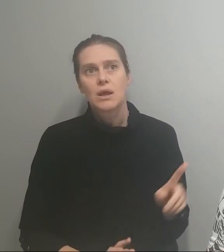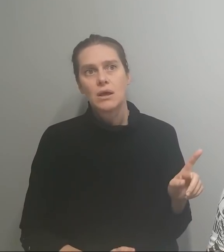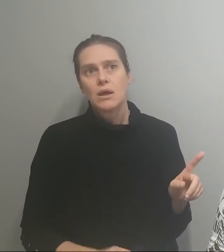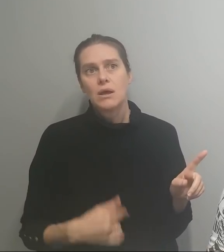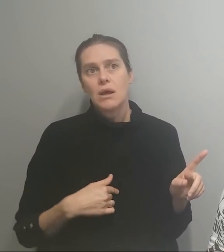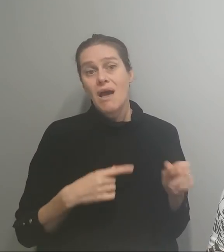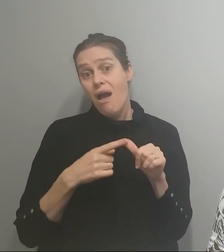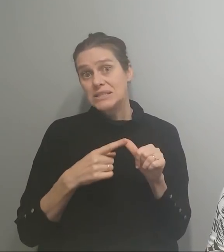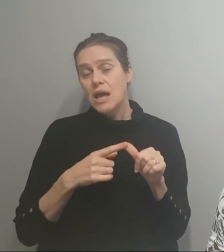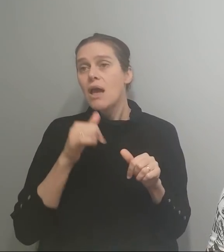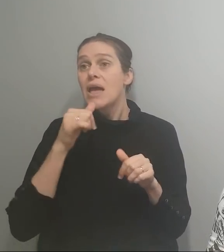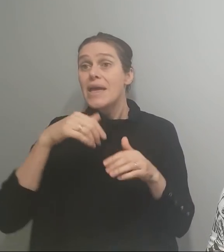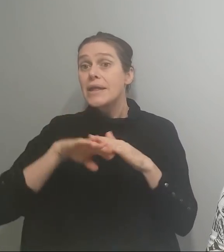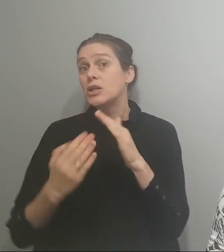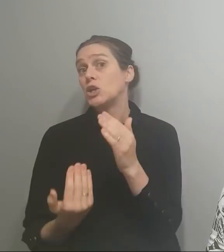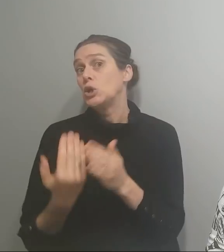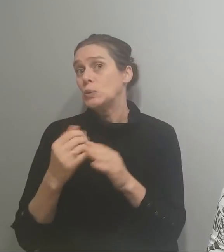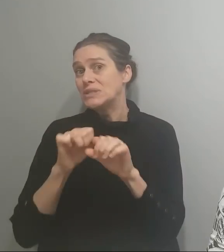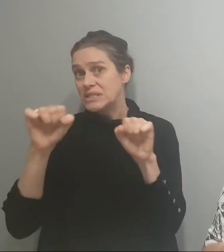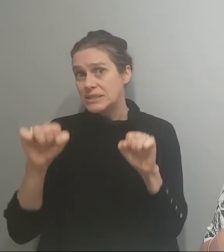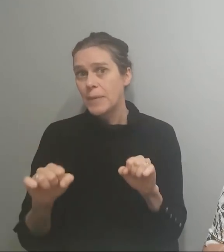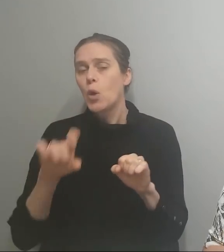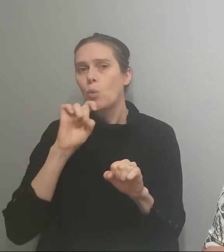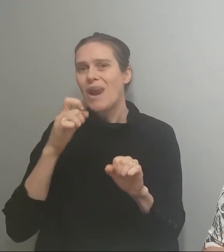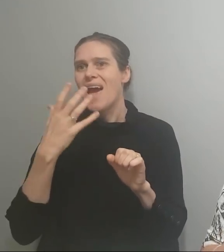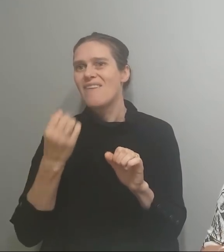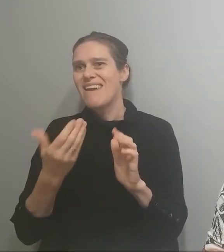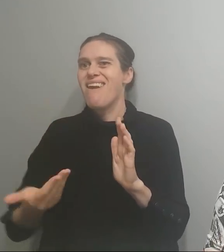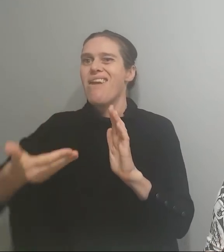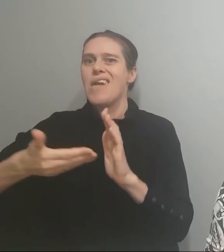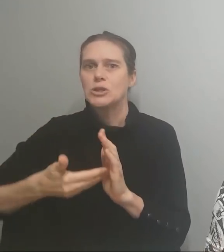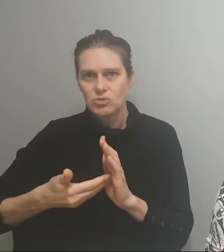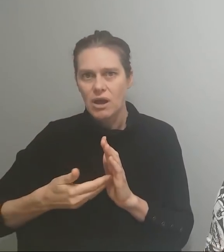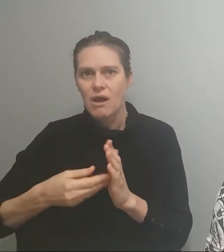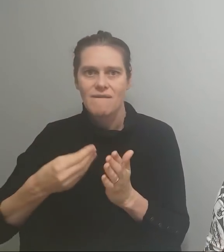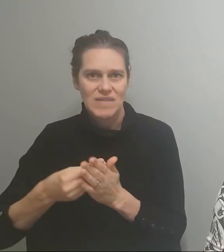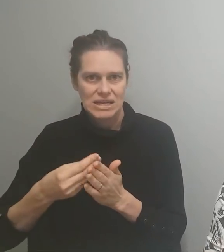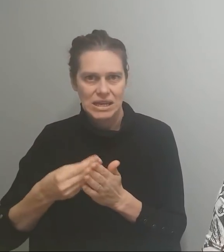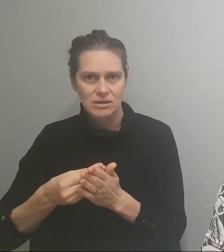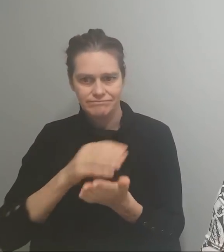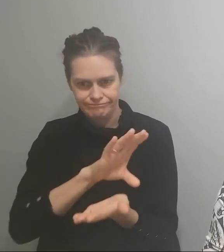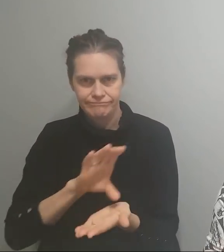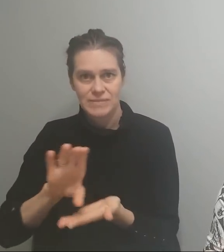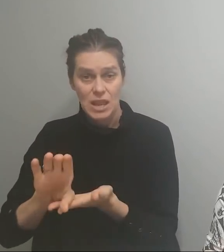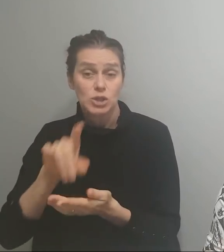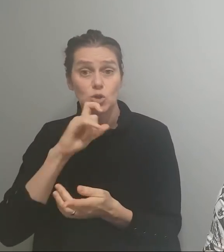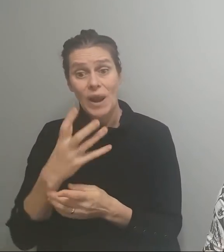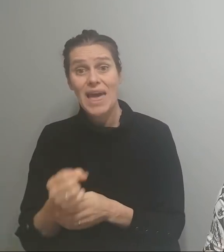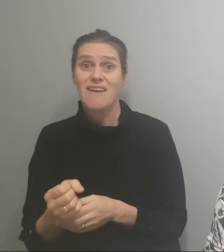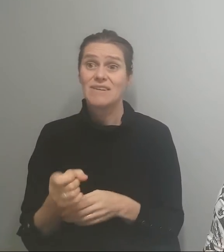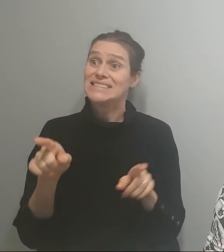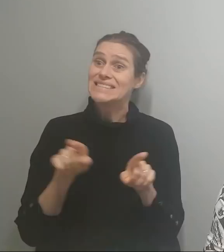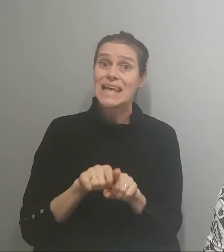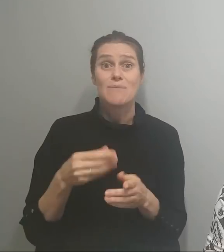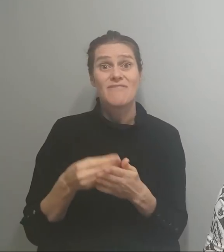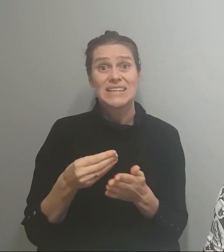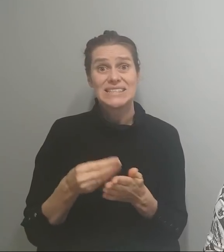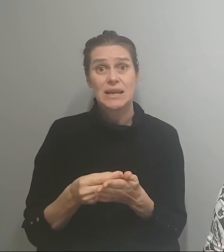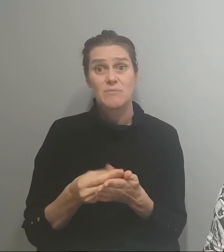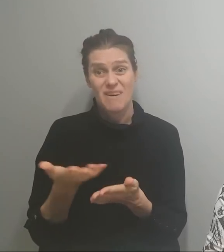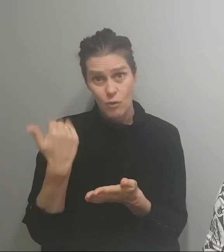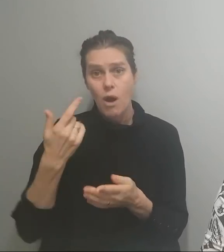for the prototype. So all of the funding that is currently in the system will be there, plus an additional